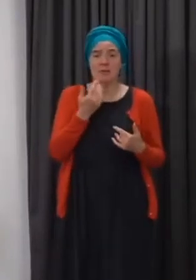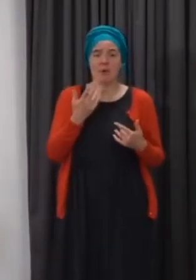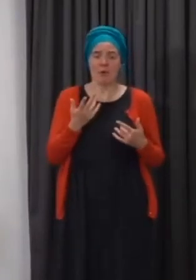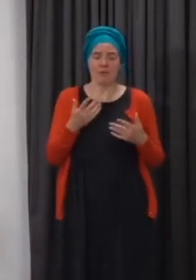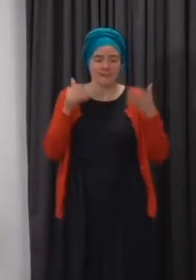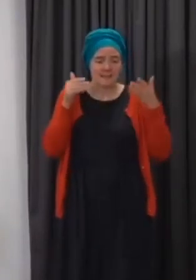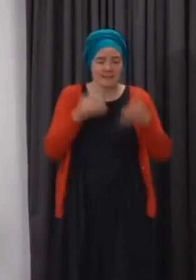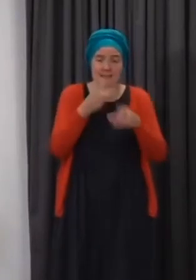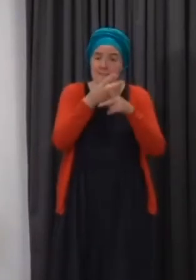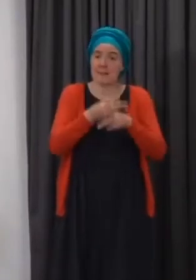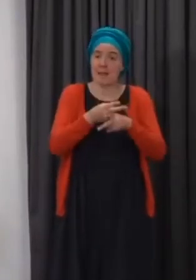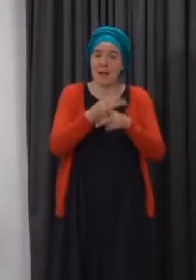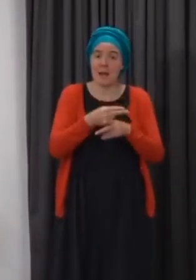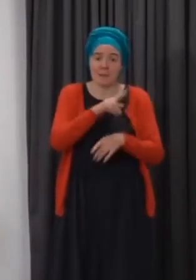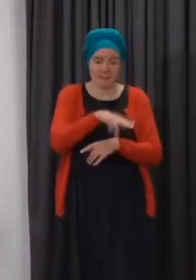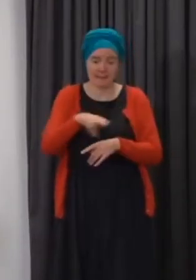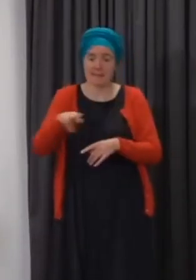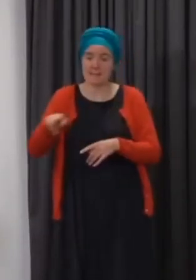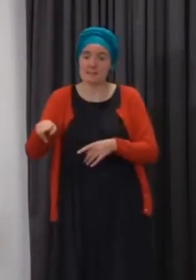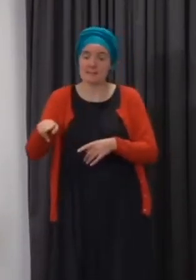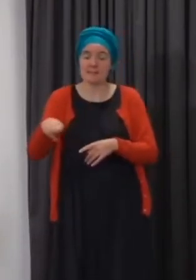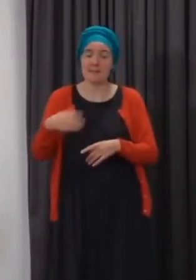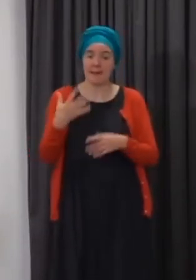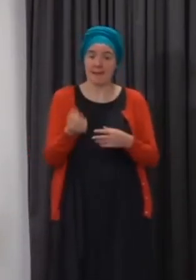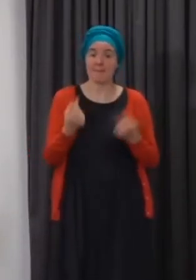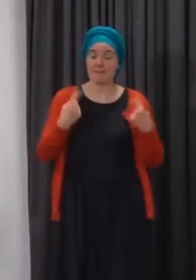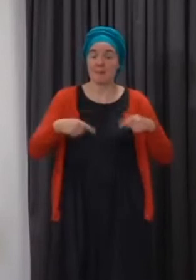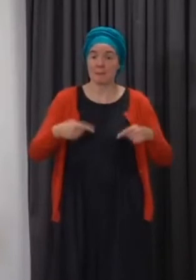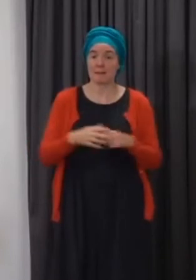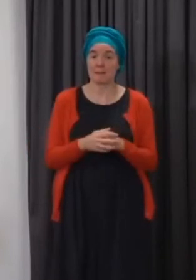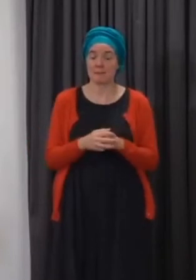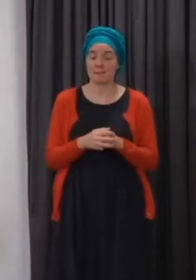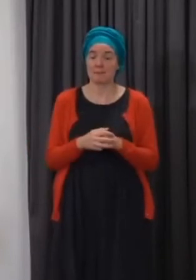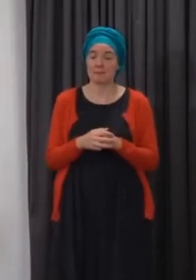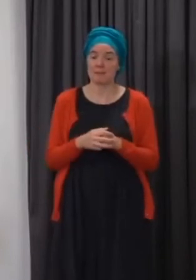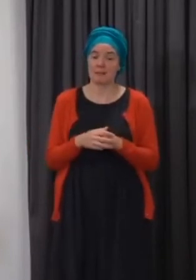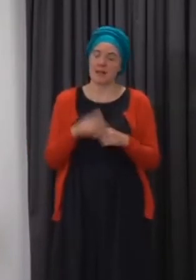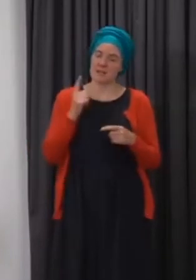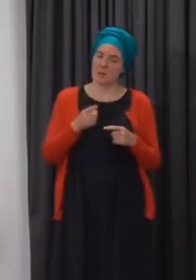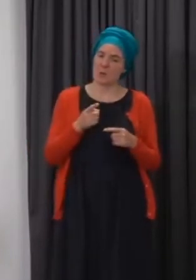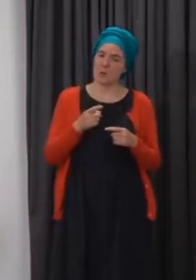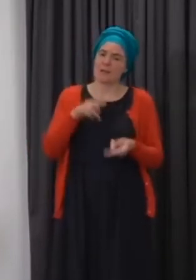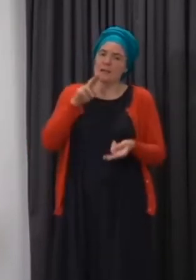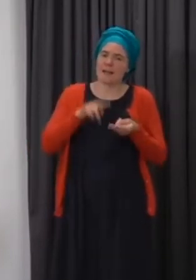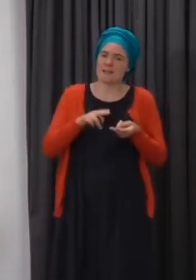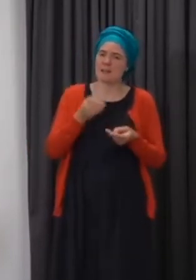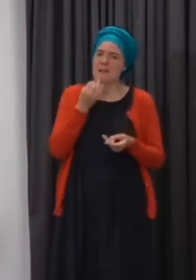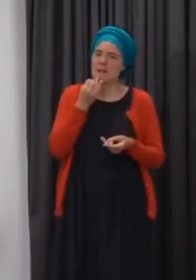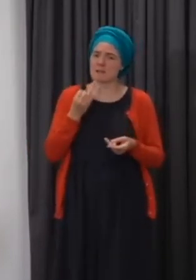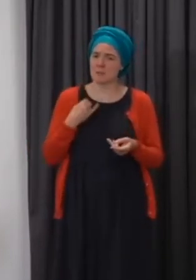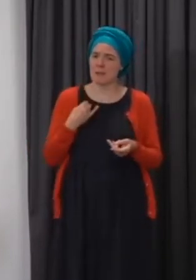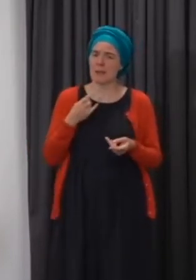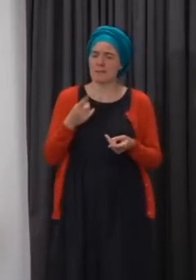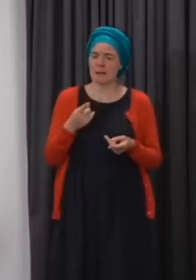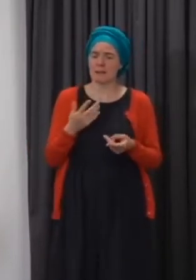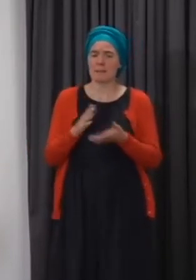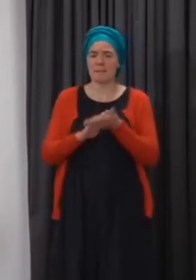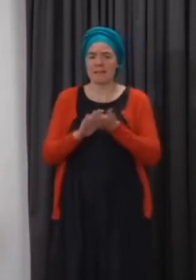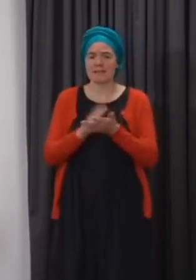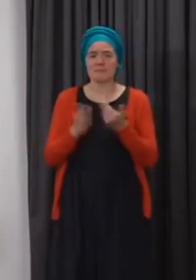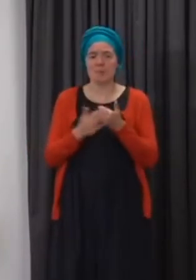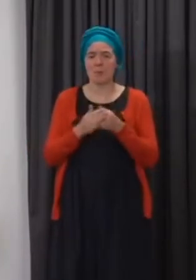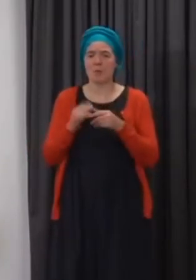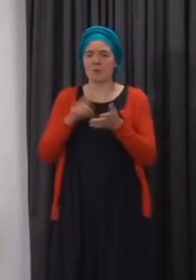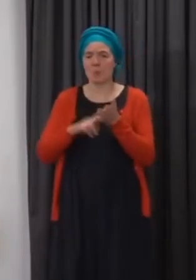is lower than last week because we are seeing a return to normal NHS activity. There are 493 people